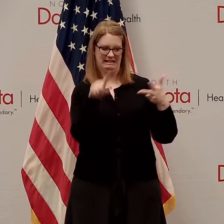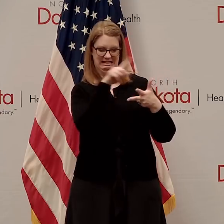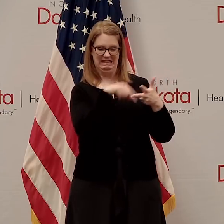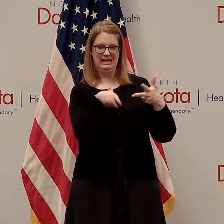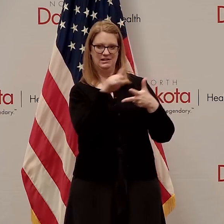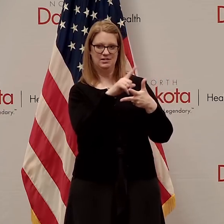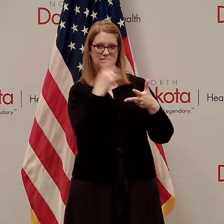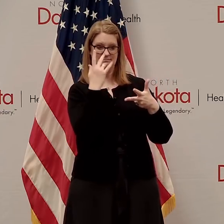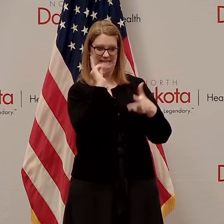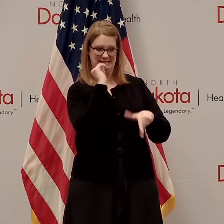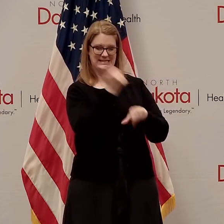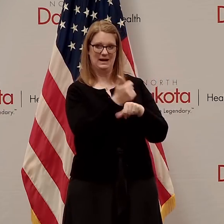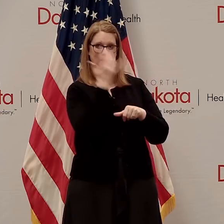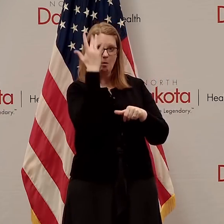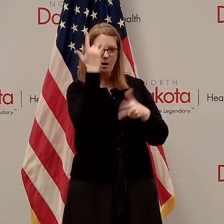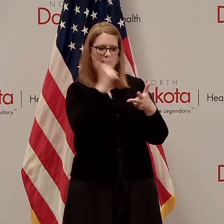help